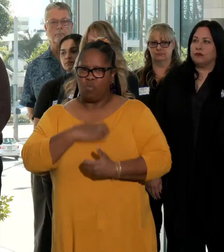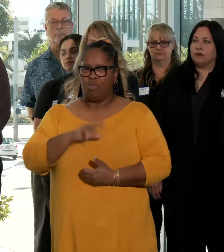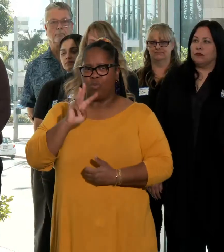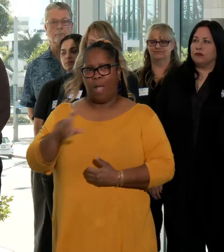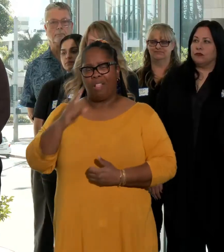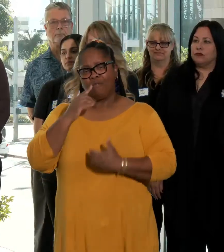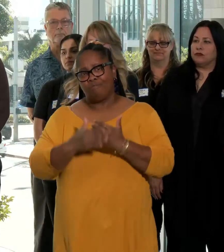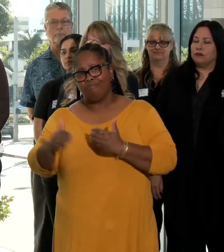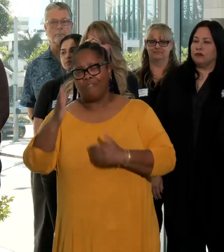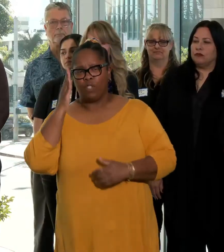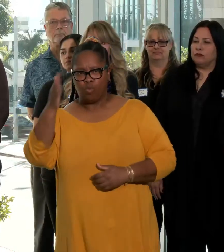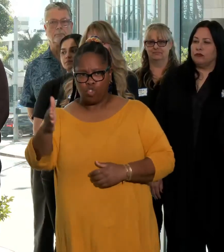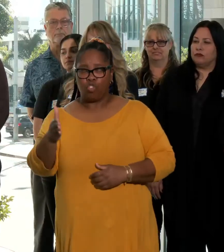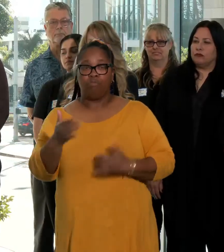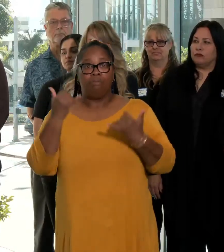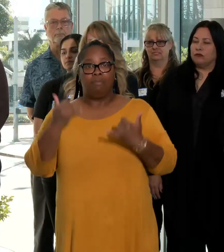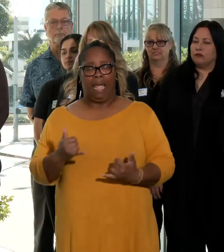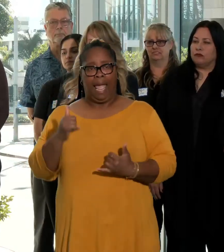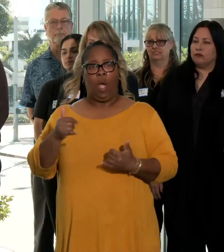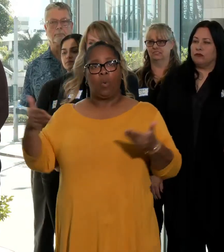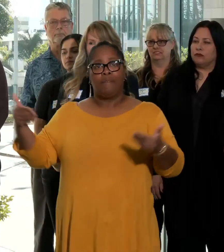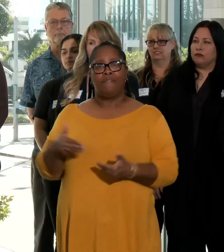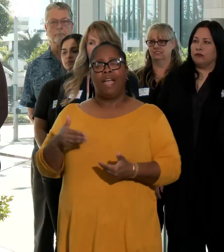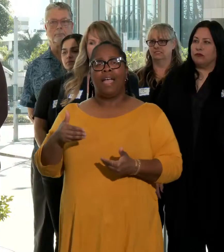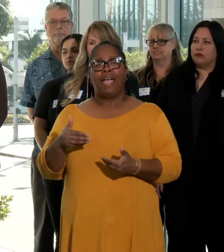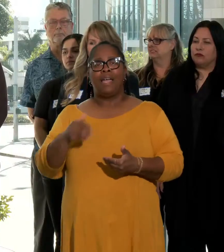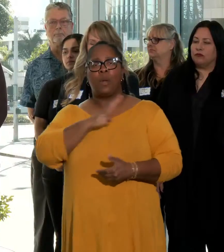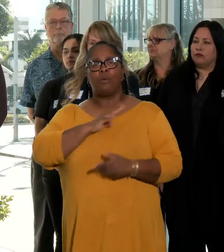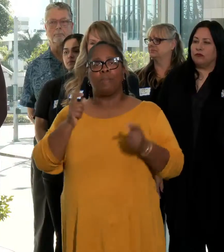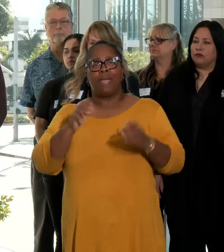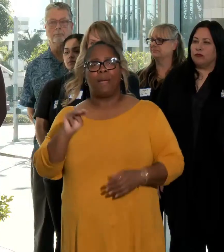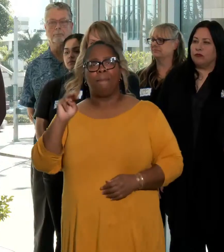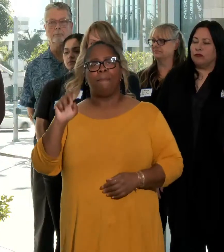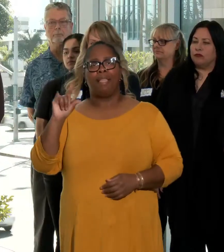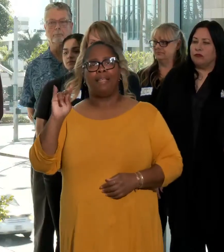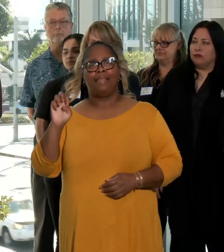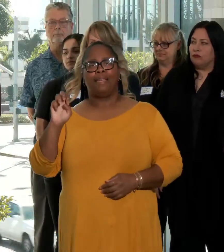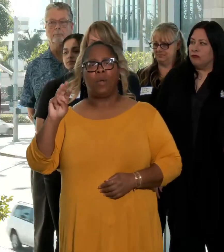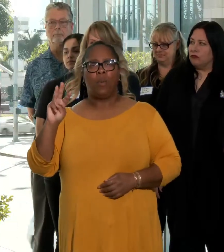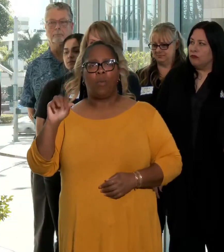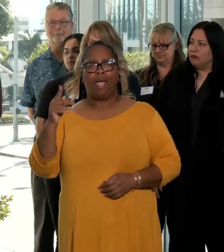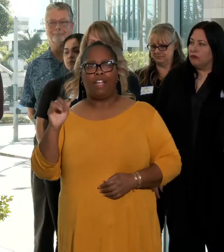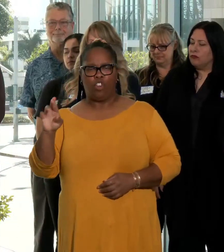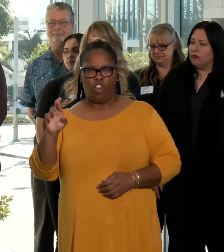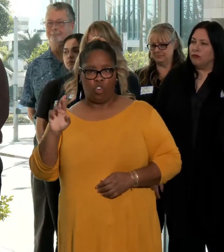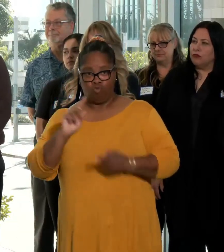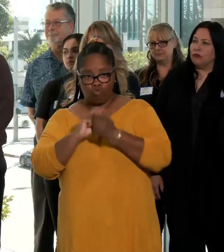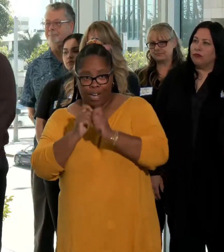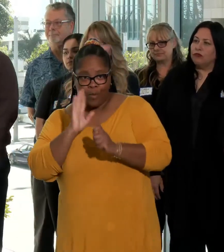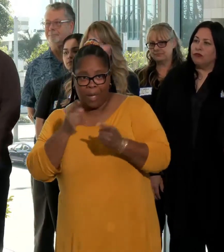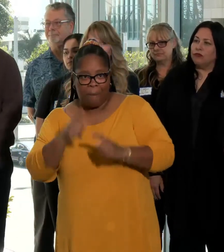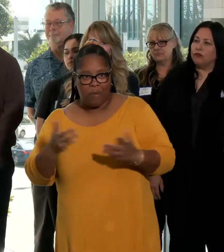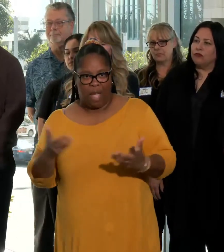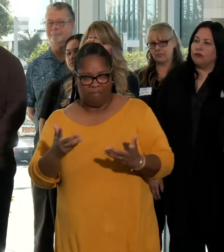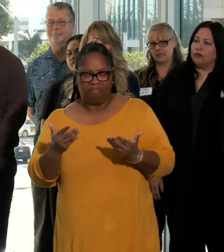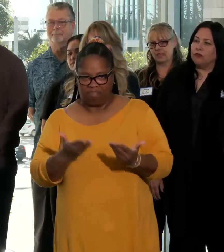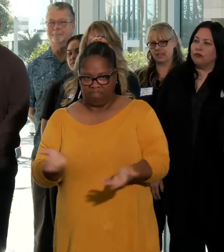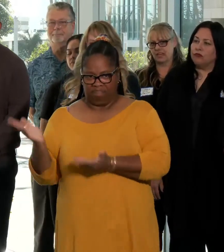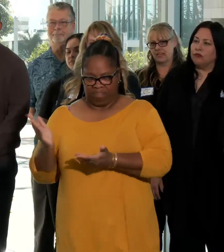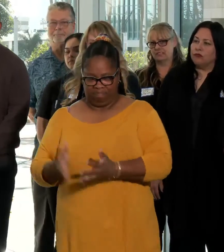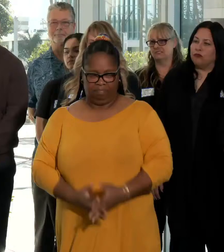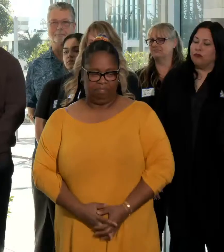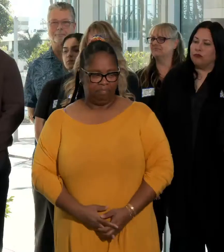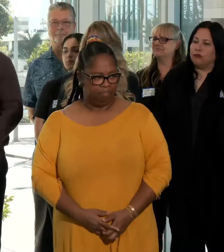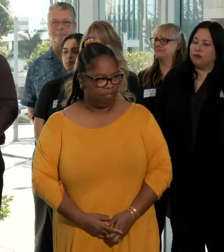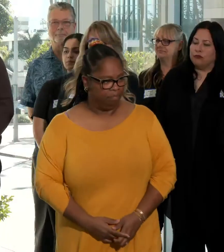future endeavors. I'd now like to invite up Bureau Manager Melanie Wagner to share some of the changes we have planned at Long Beach Animal Care Services in the